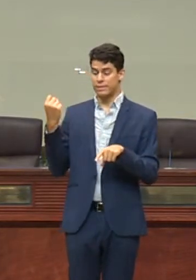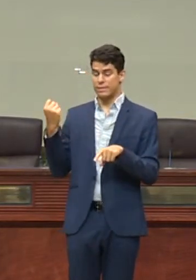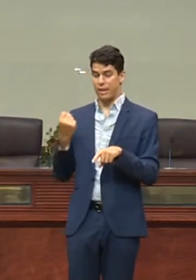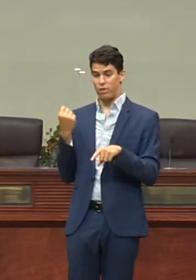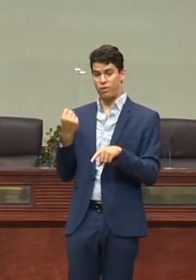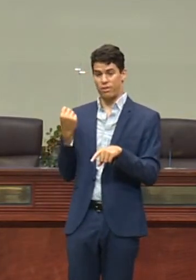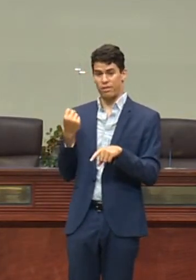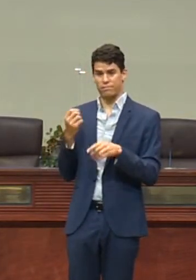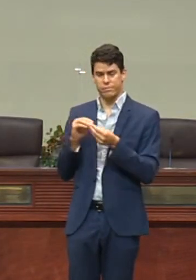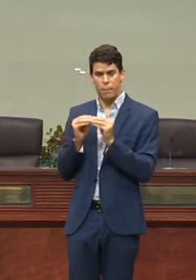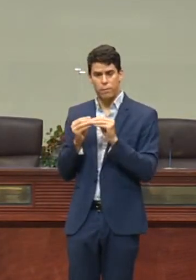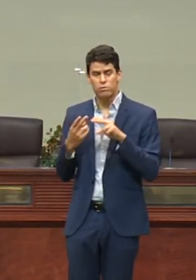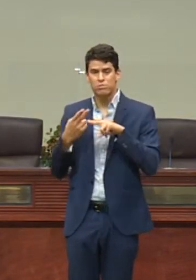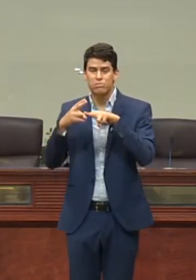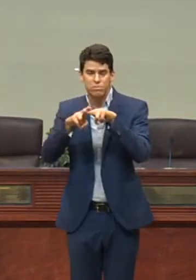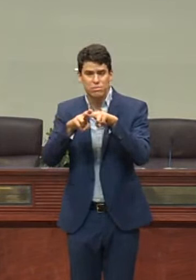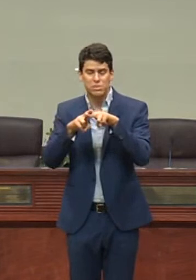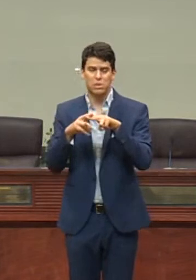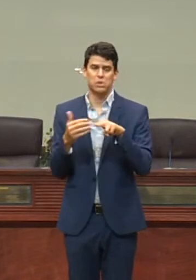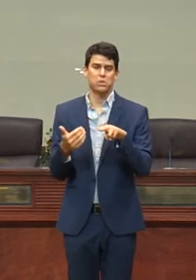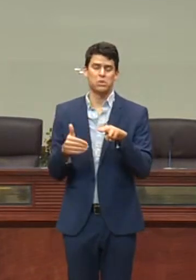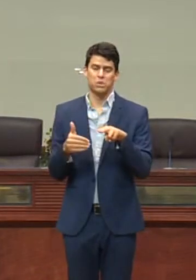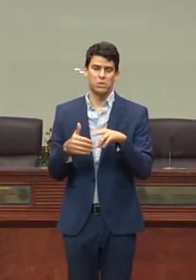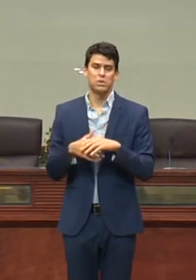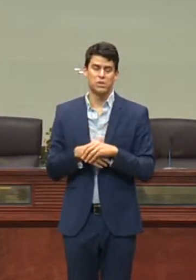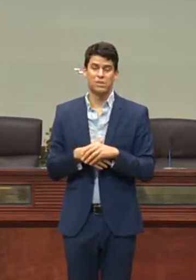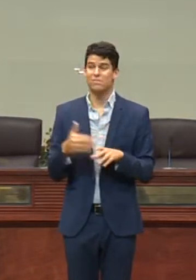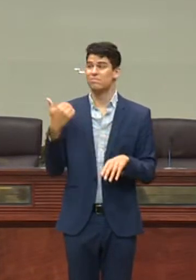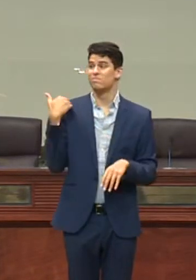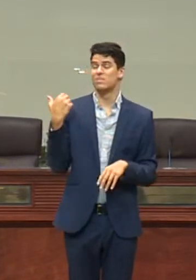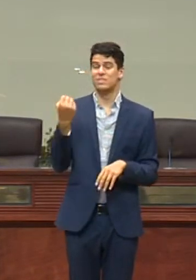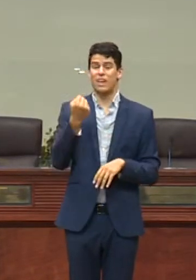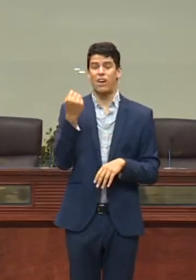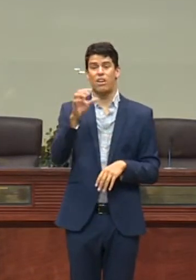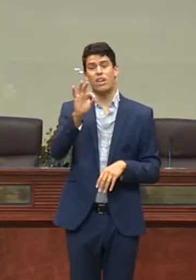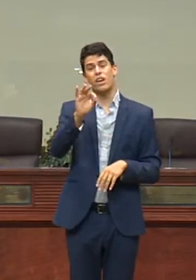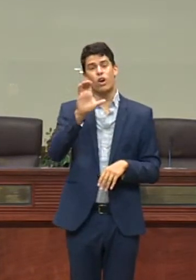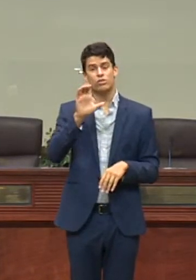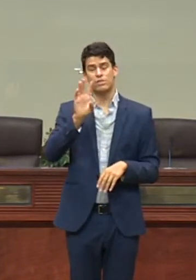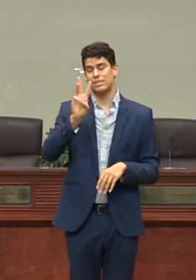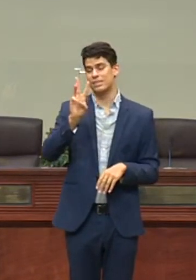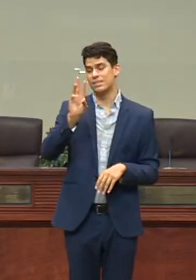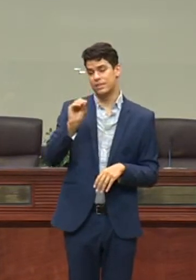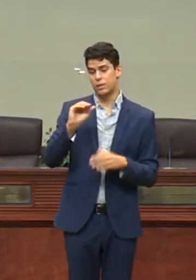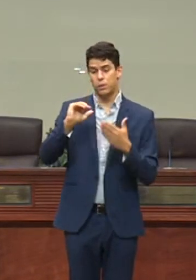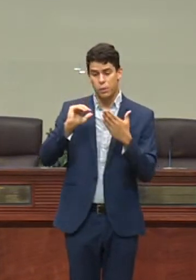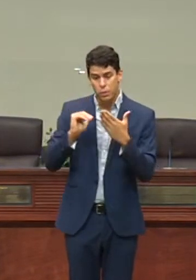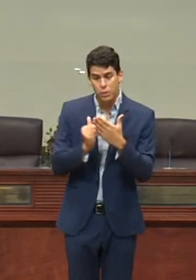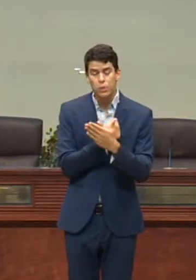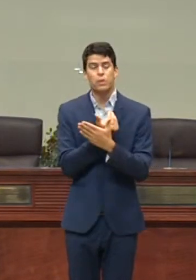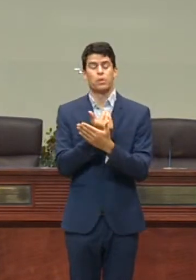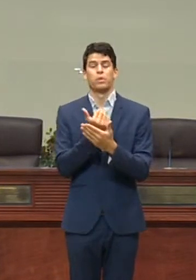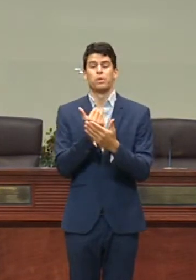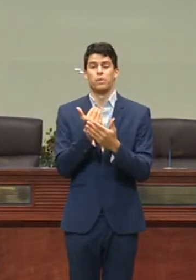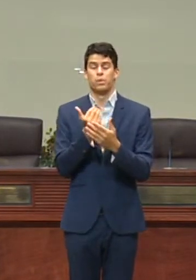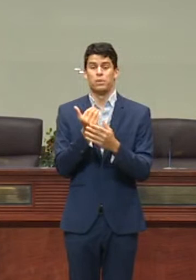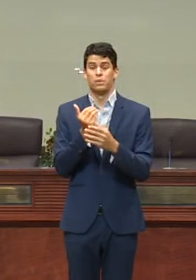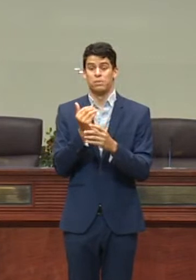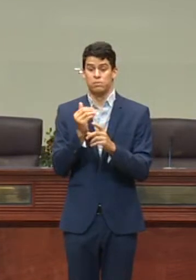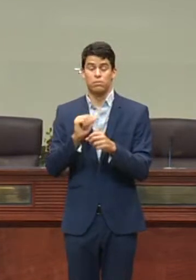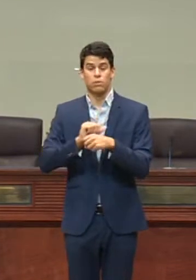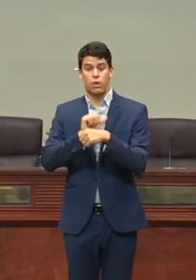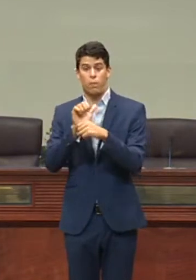However, they are discouraging. On Saturday, 960 new cases were reported in Orange